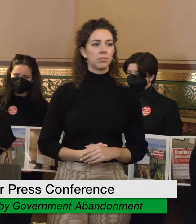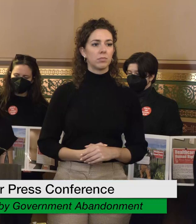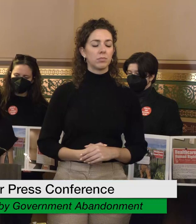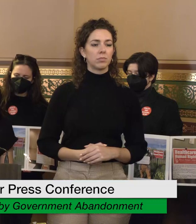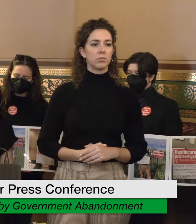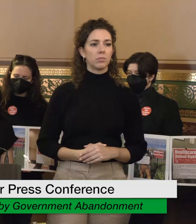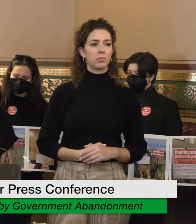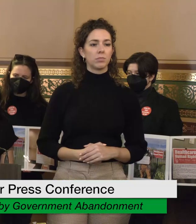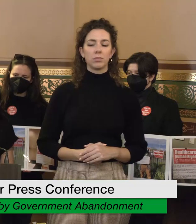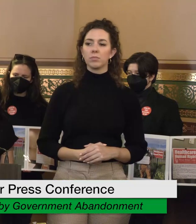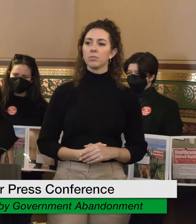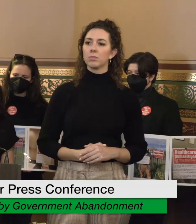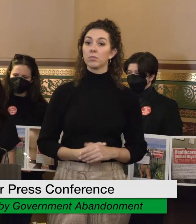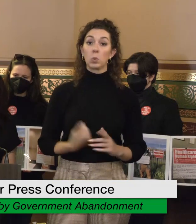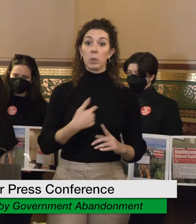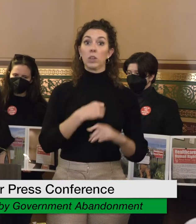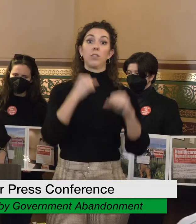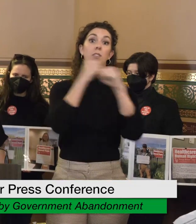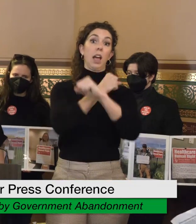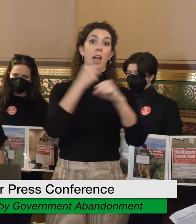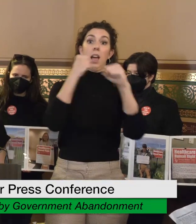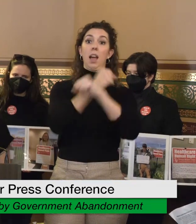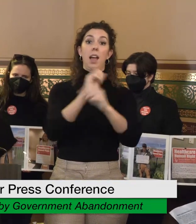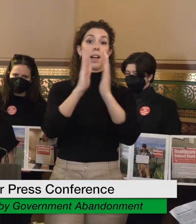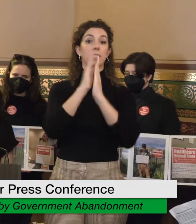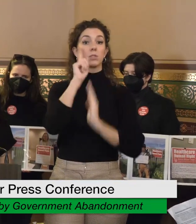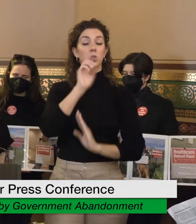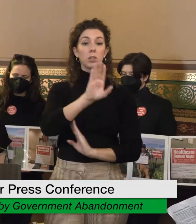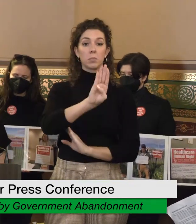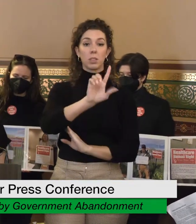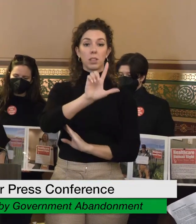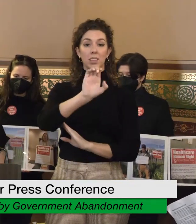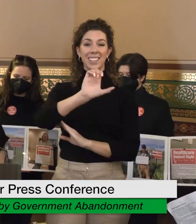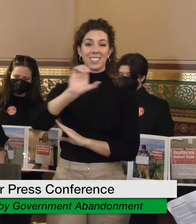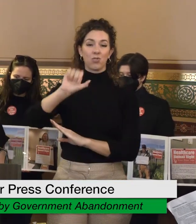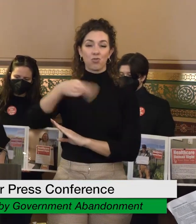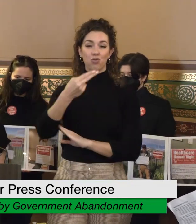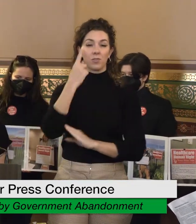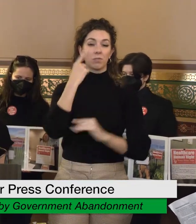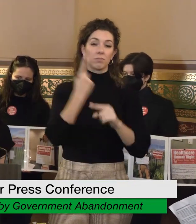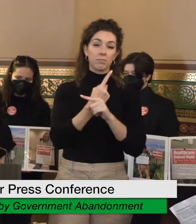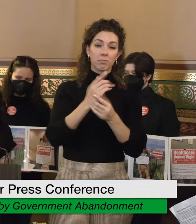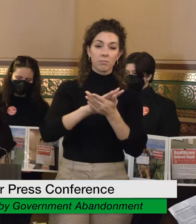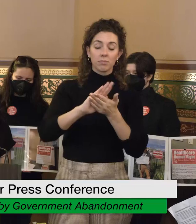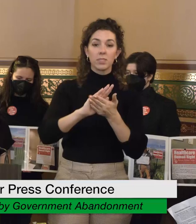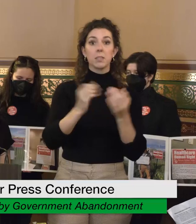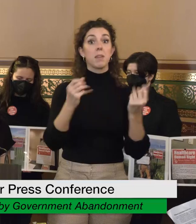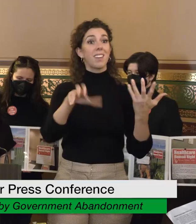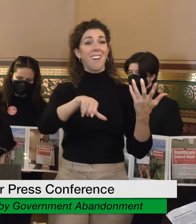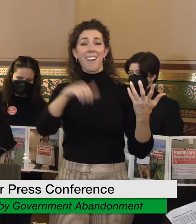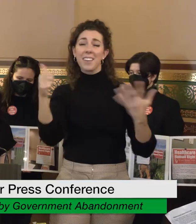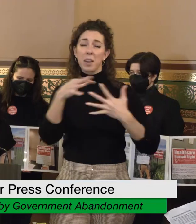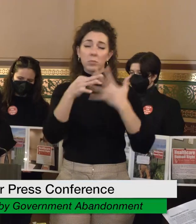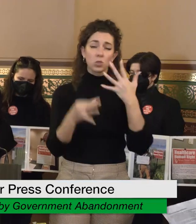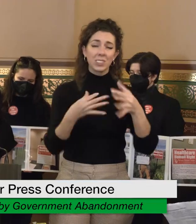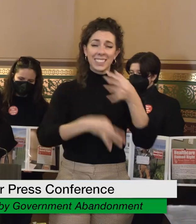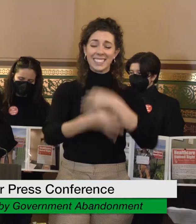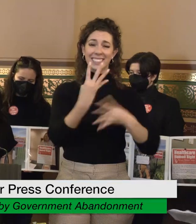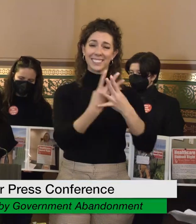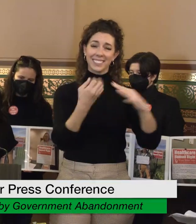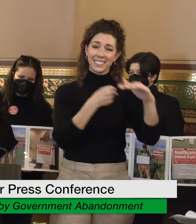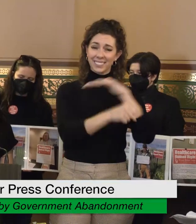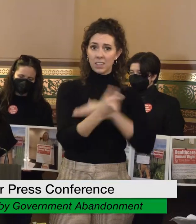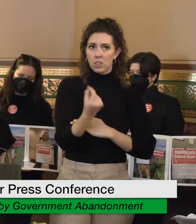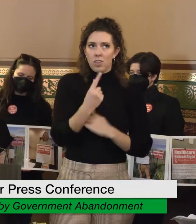We had to fight to get bleach to properly clean. And there's so many alternatives to incarceration, and many of them